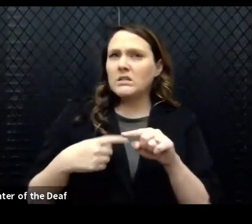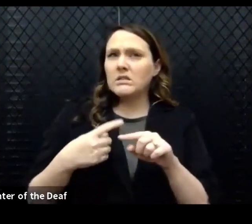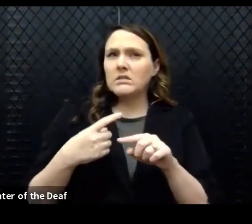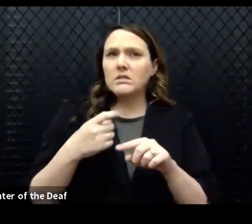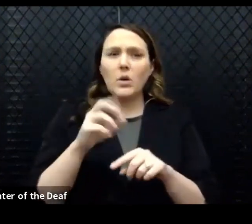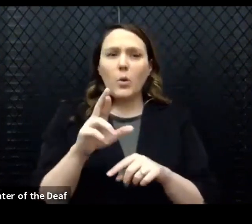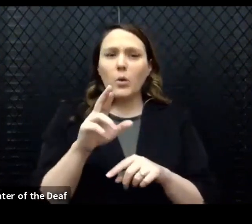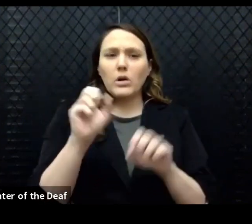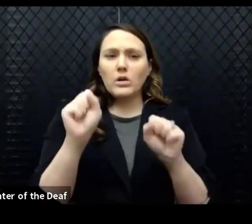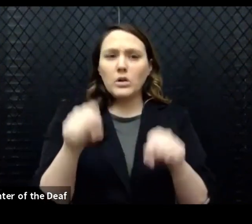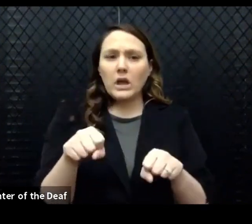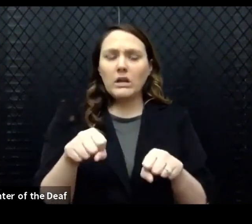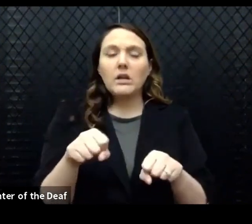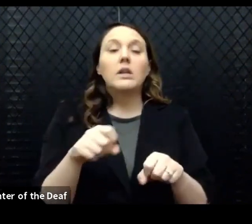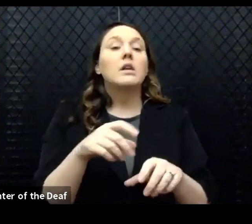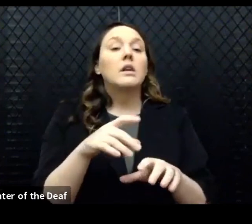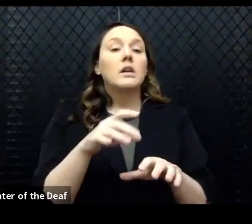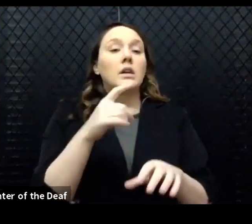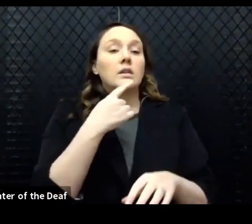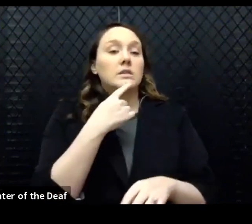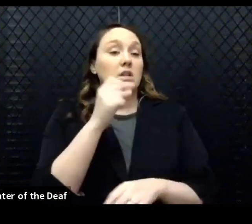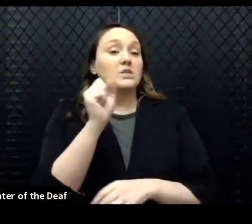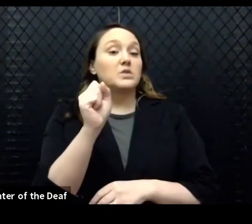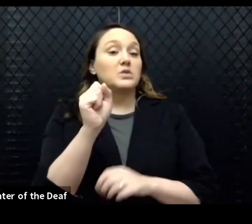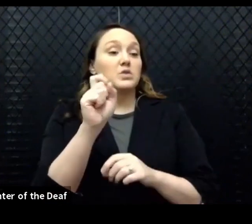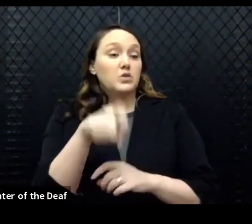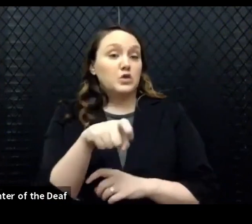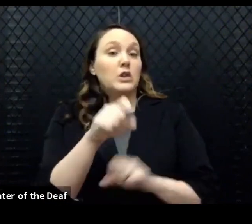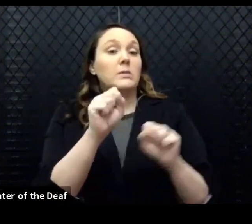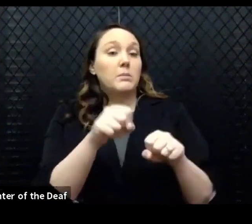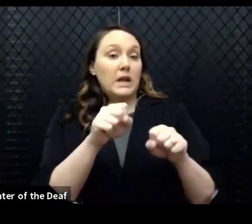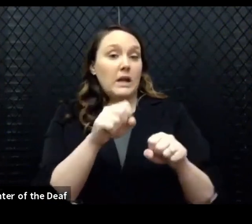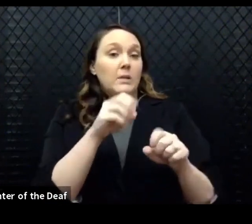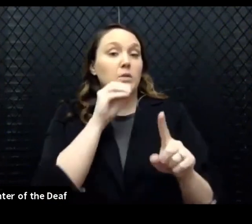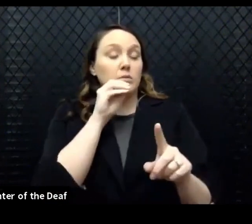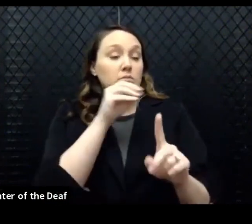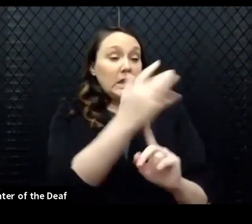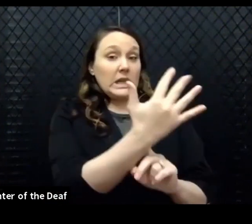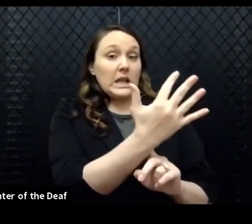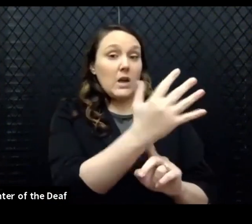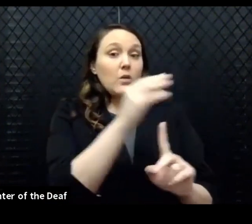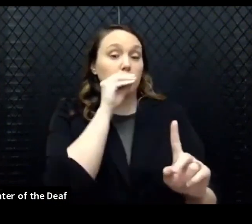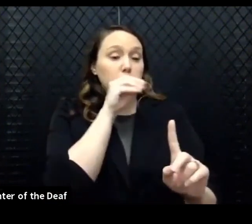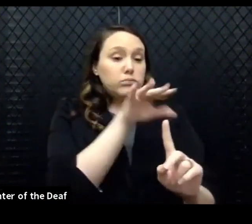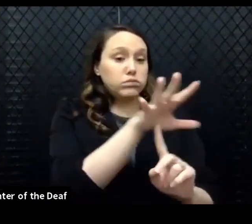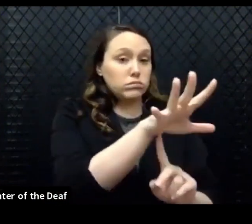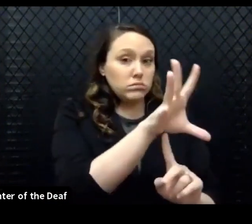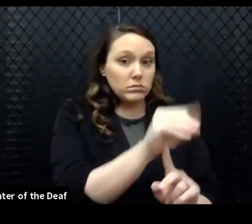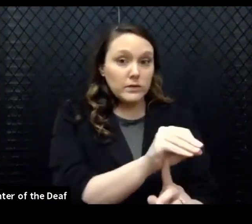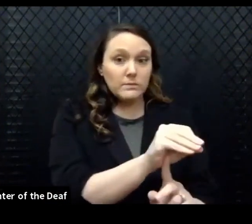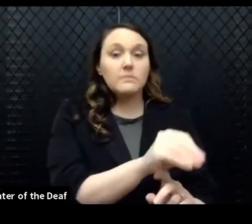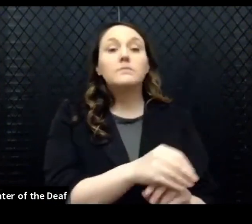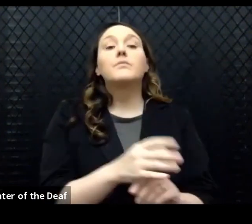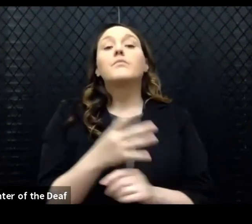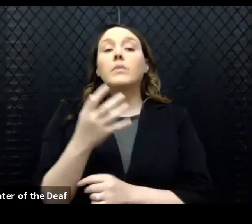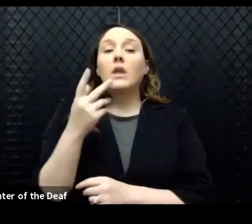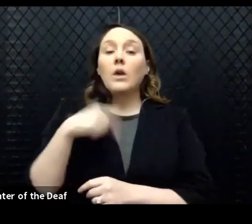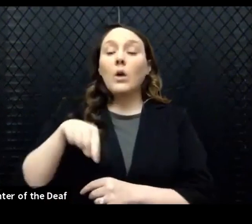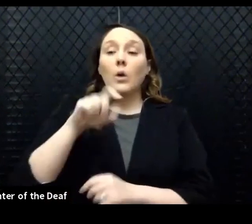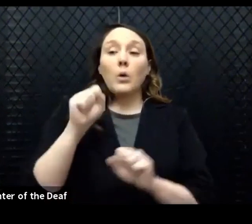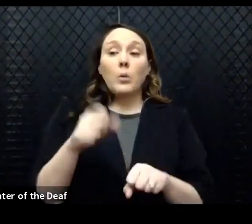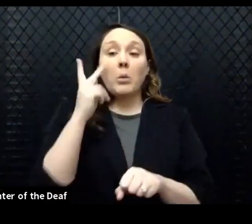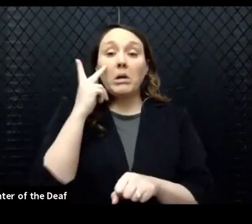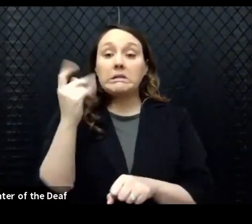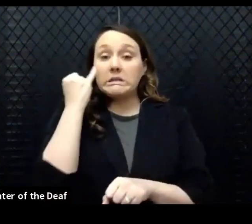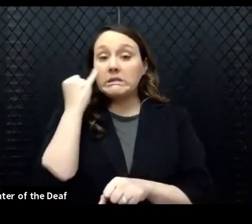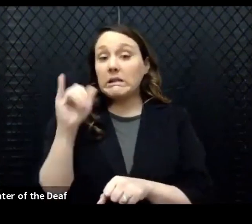should be able to? Should. Okay. Here. I haven't heard that. Certainly we can look and see if that's a true